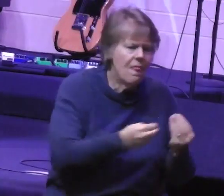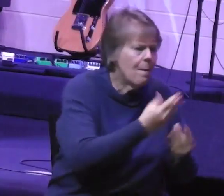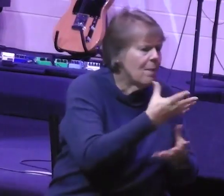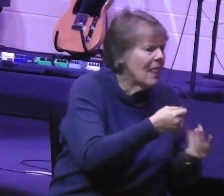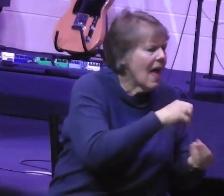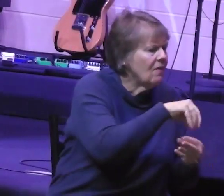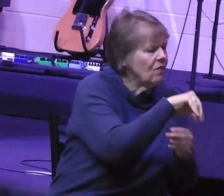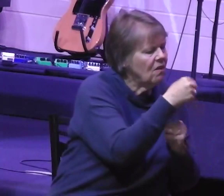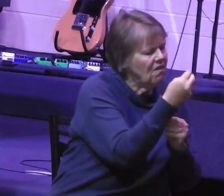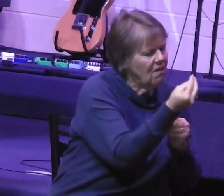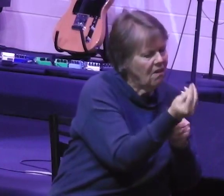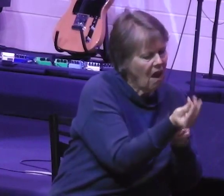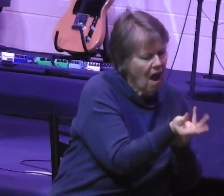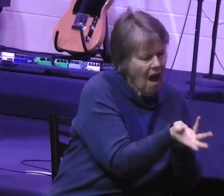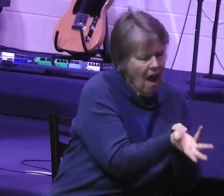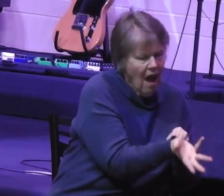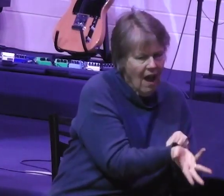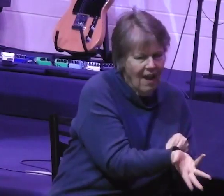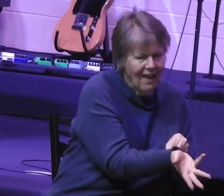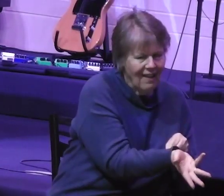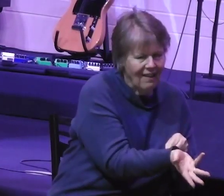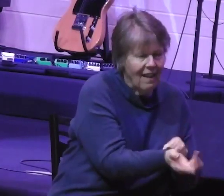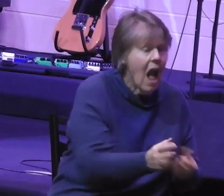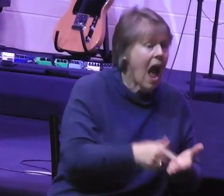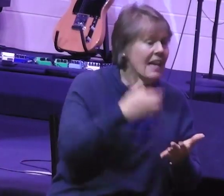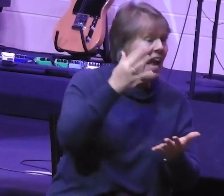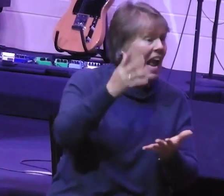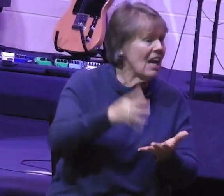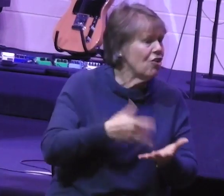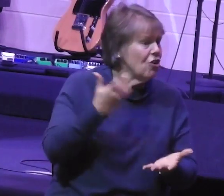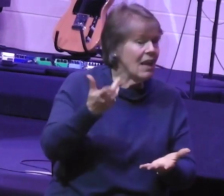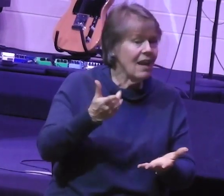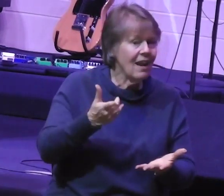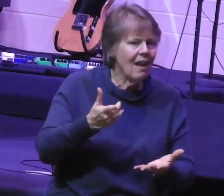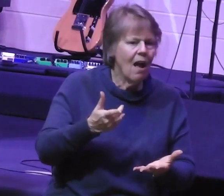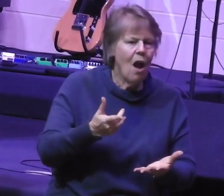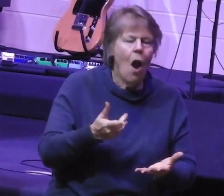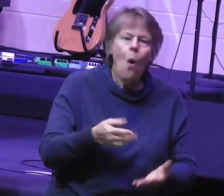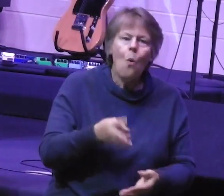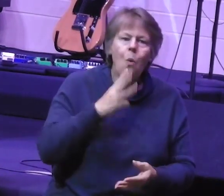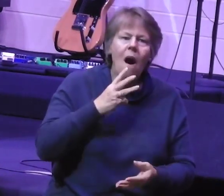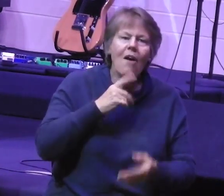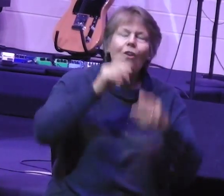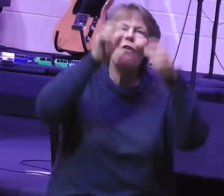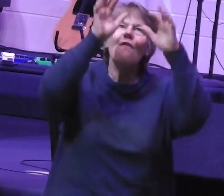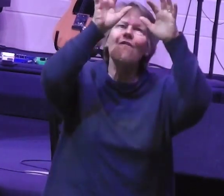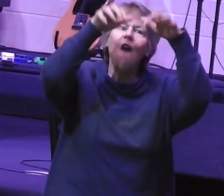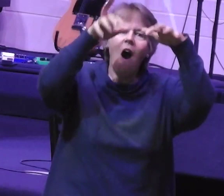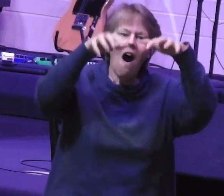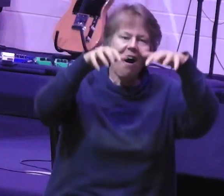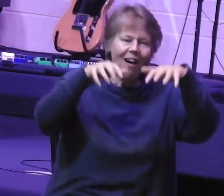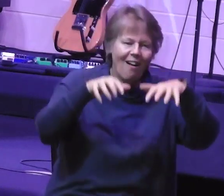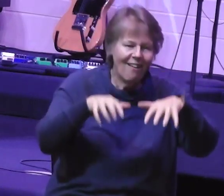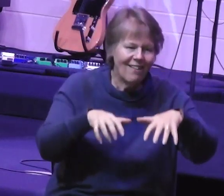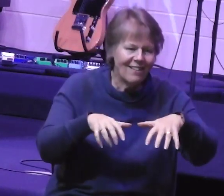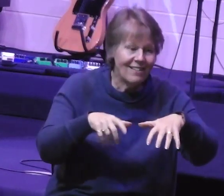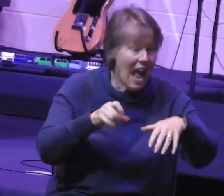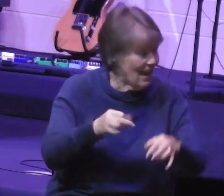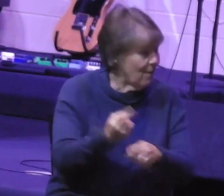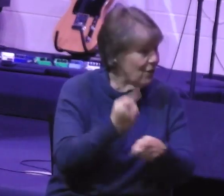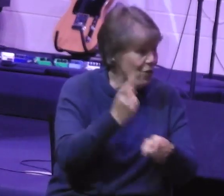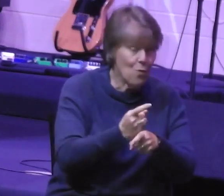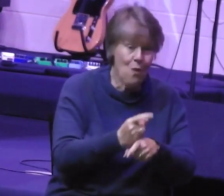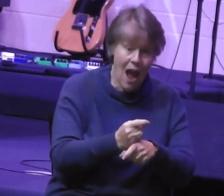water falls miraculously from the heavens. Where does this water come from? This is incredible. Water falls, and if the right amount of water falls, the plants